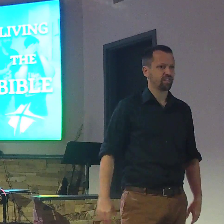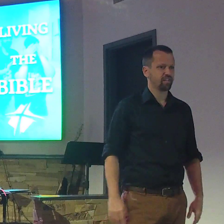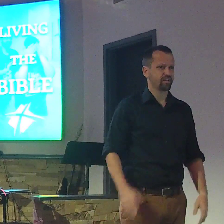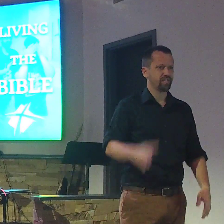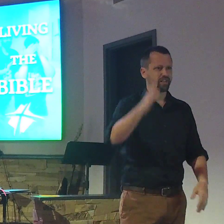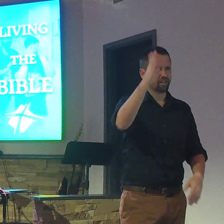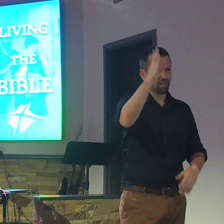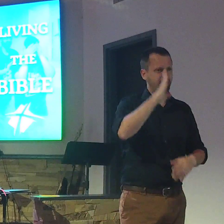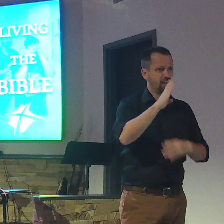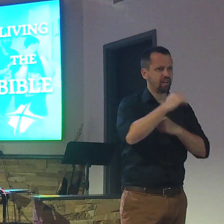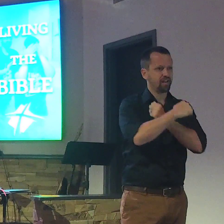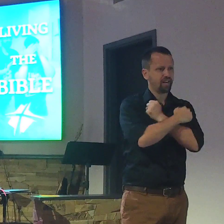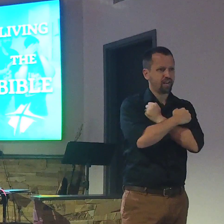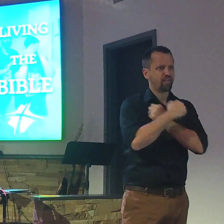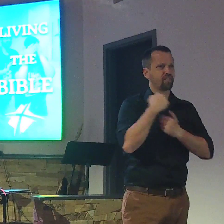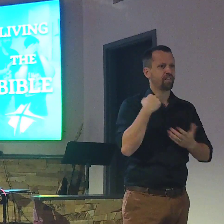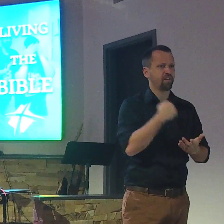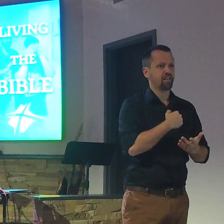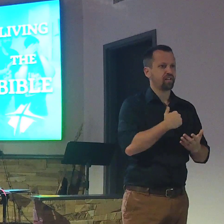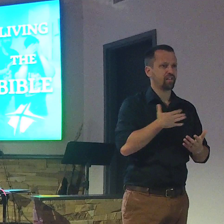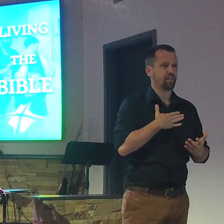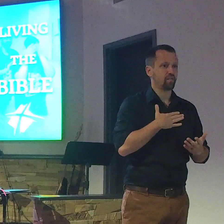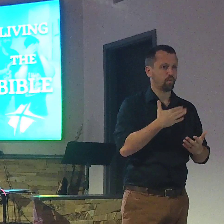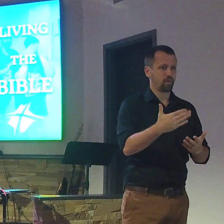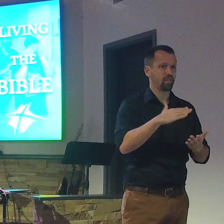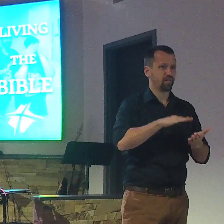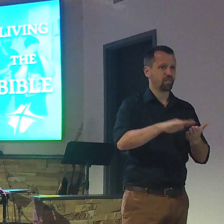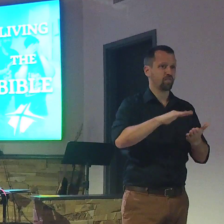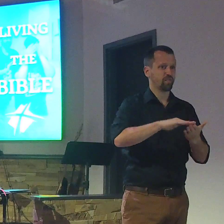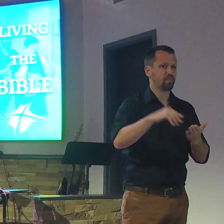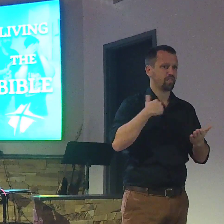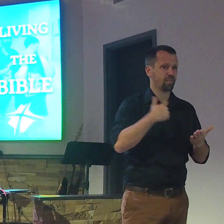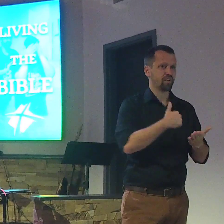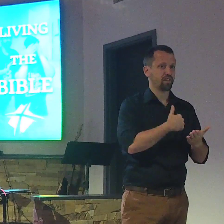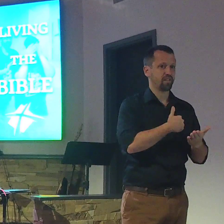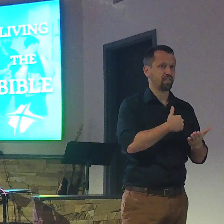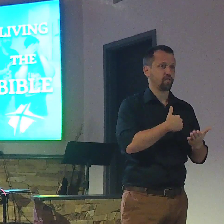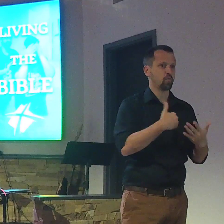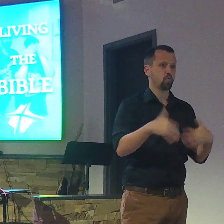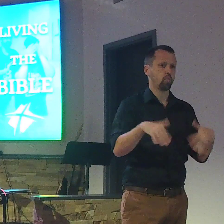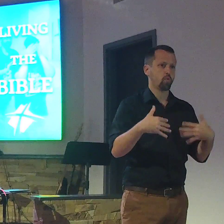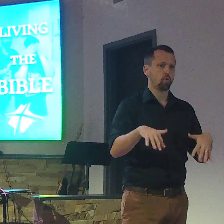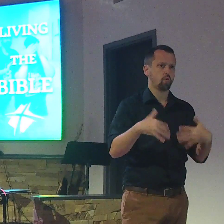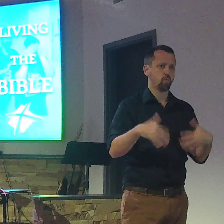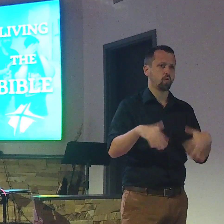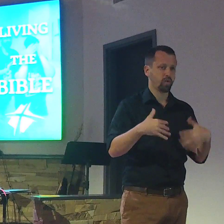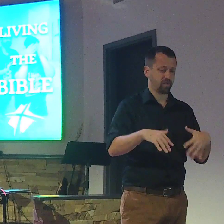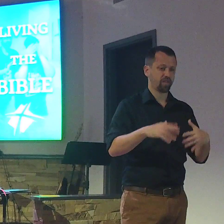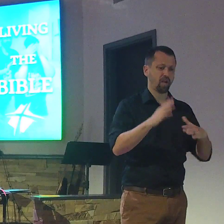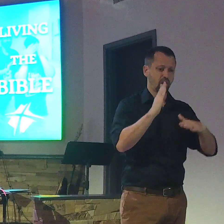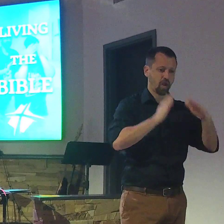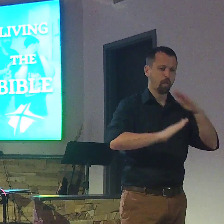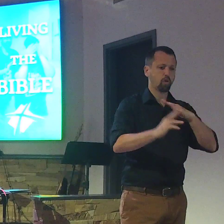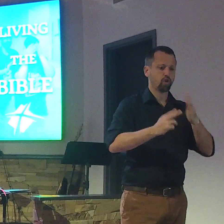God loves us, and he's willing to forgive us. And that's a humbling truth.